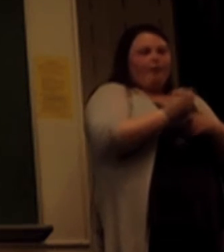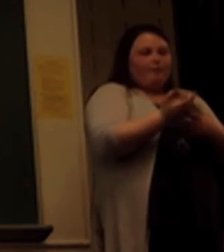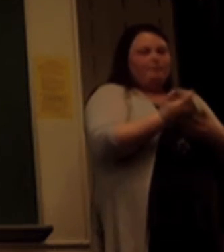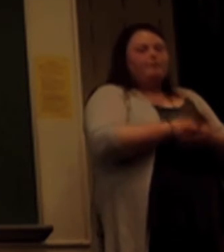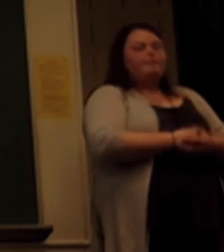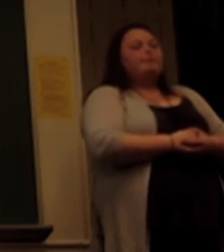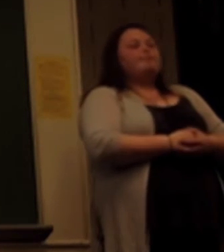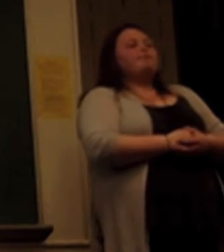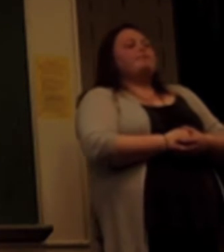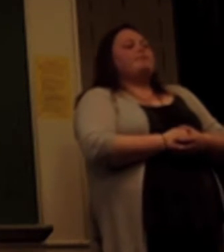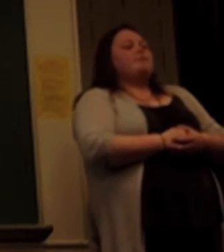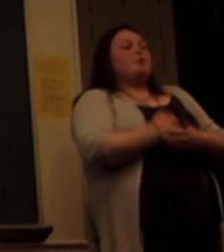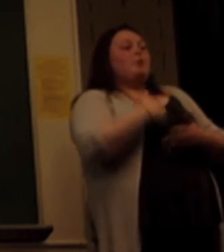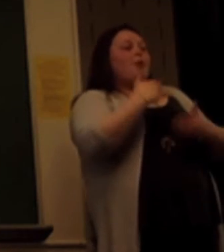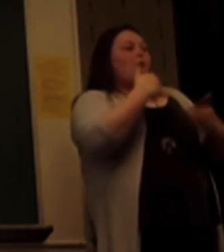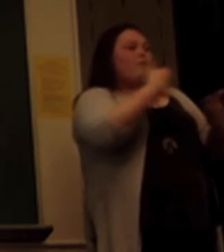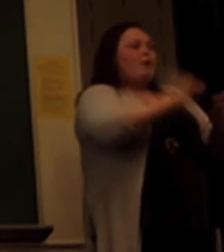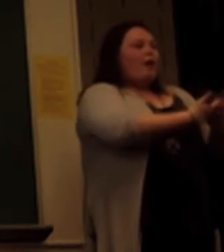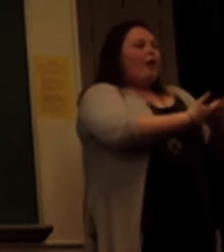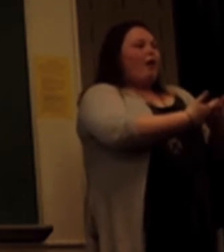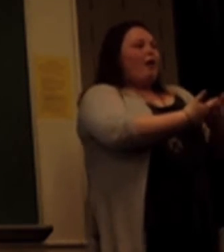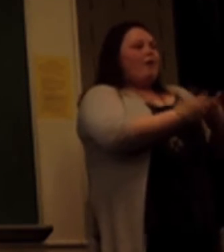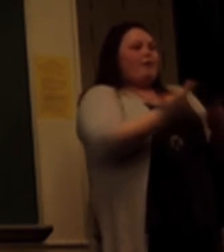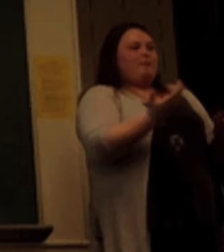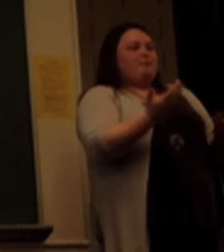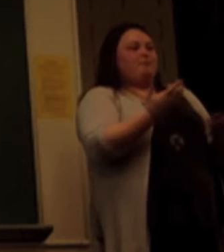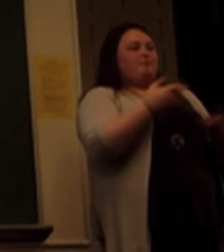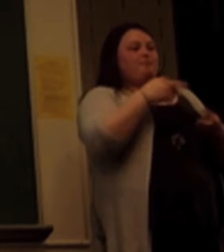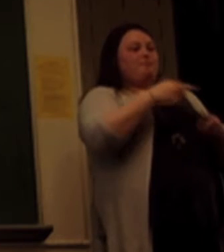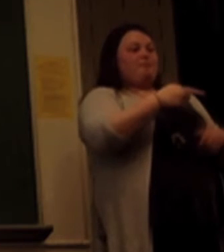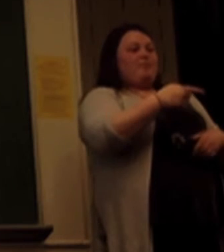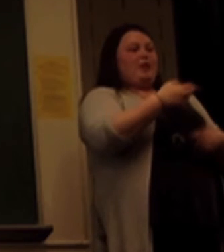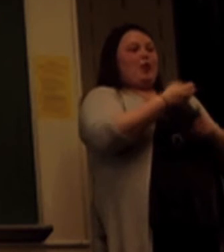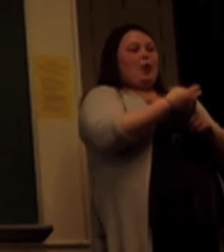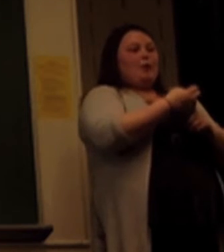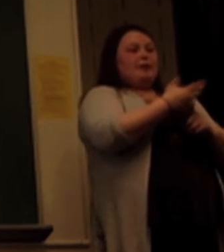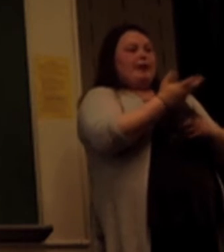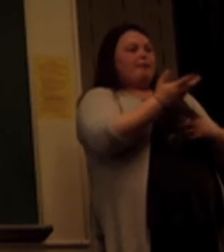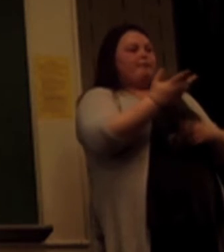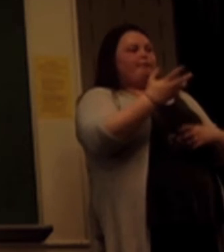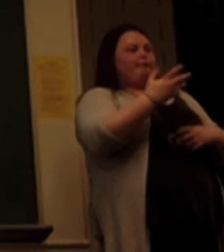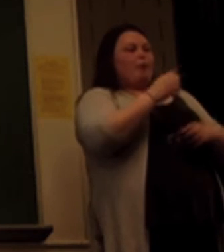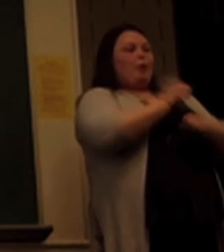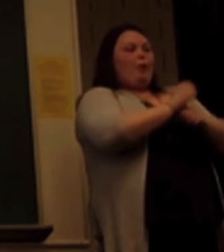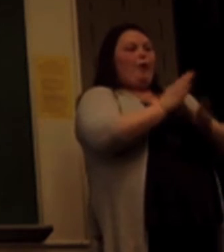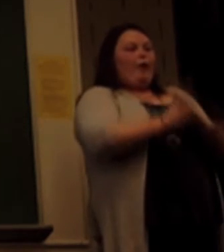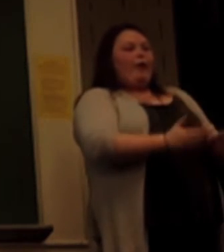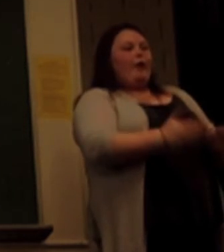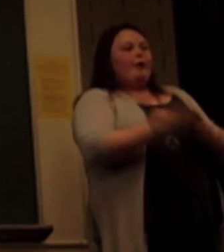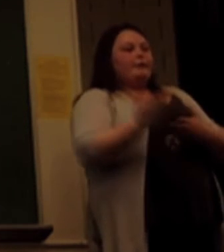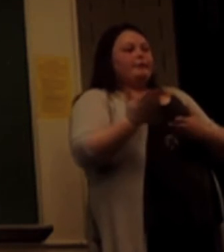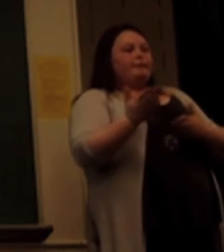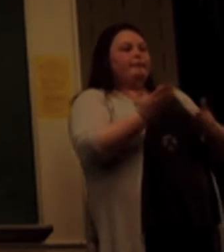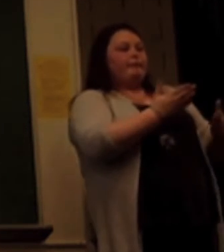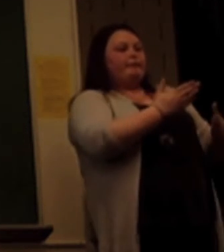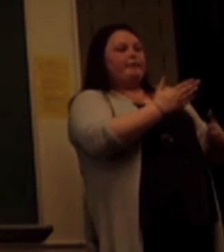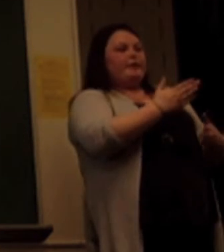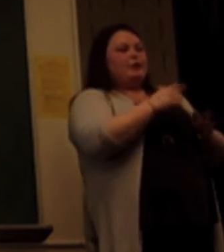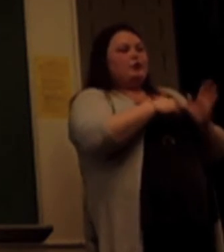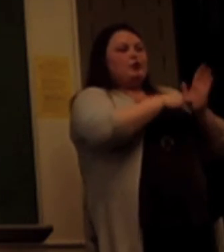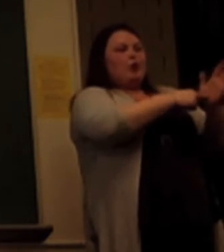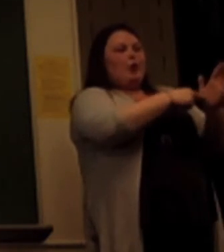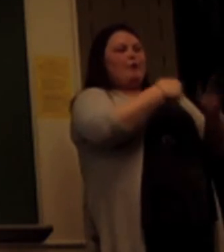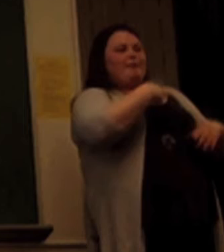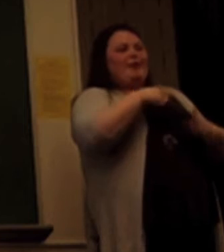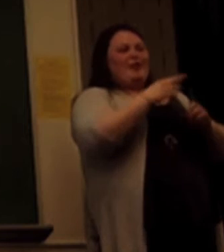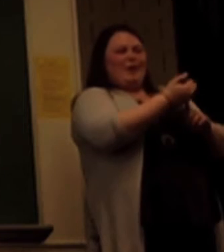3 times now, and the tour's always been different, which I don't understand. If they're new hires, they should all know the same thing, but every time it's been different, so I really enjoyed that. And then this